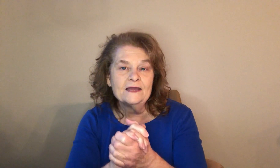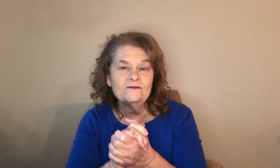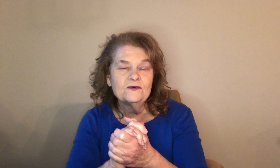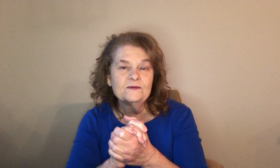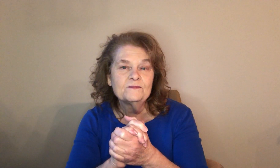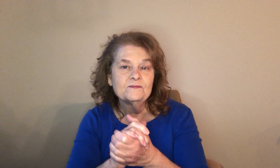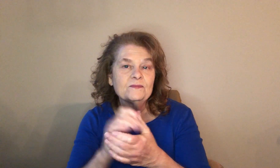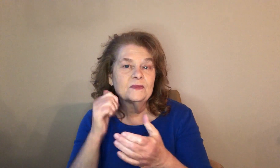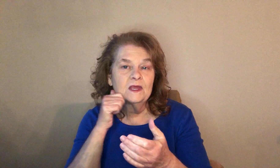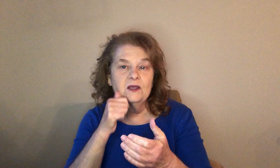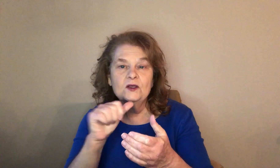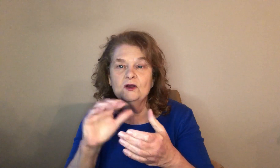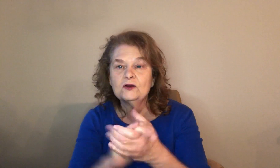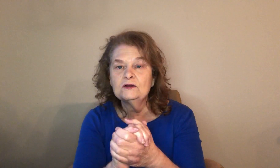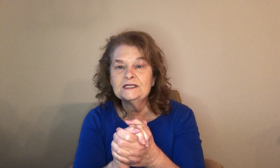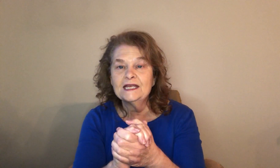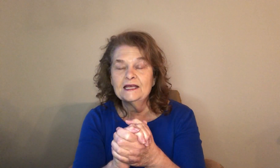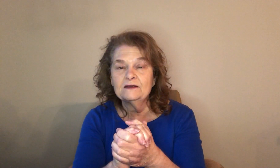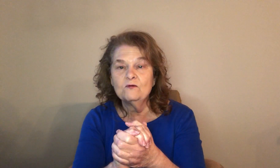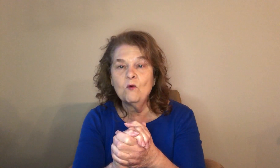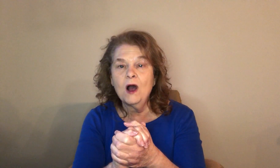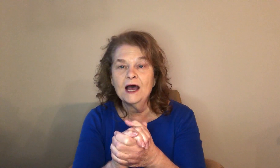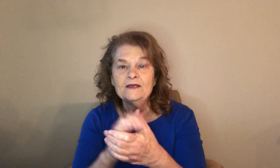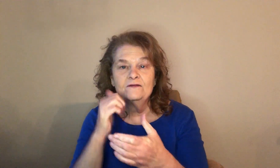wife, girl together, wife,